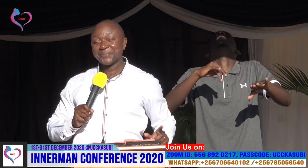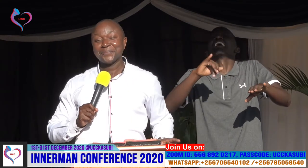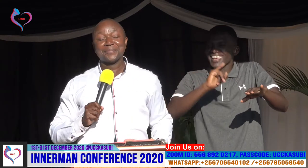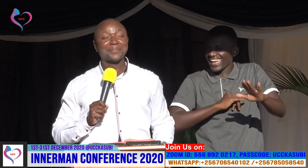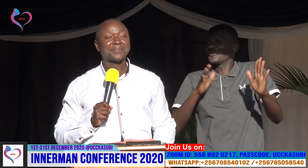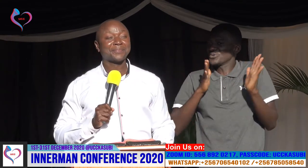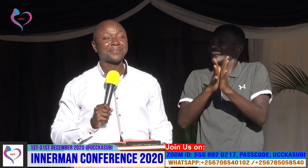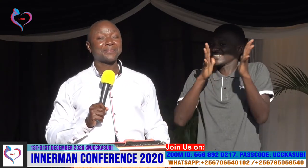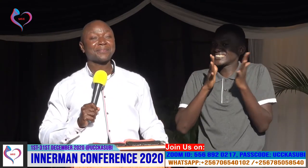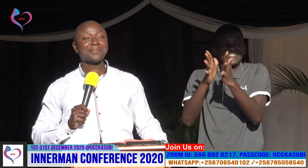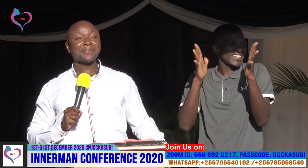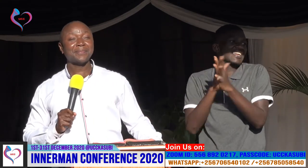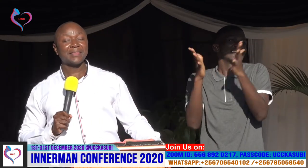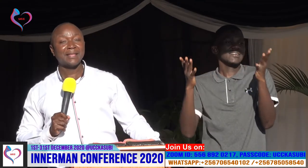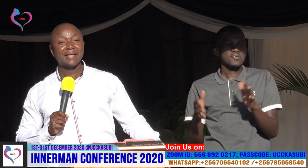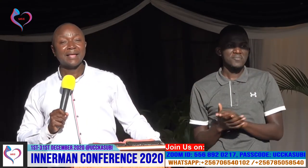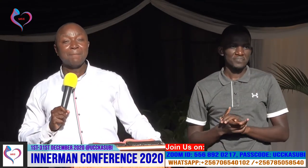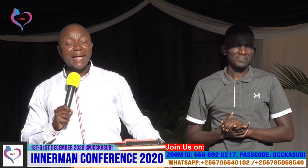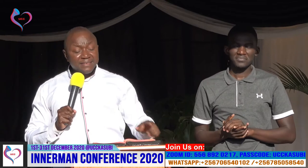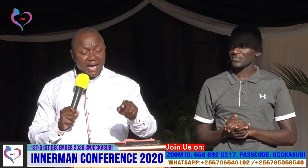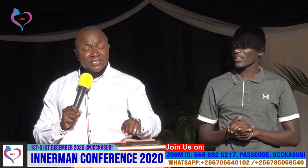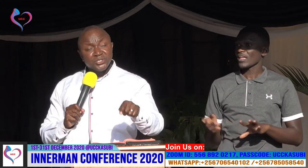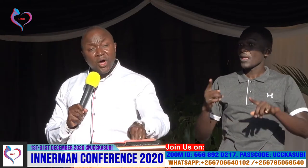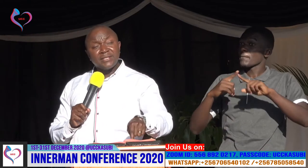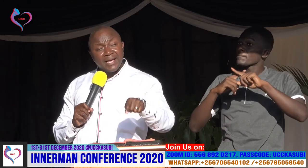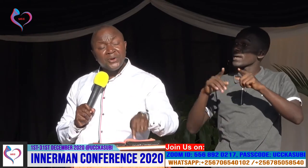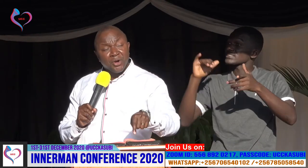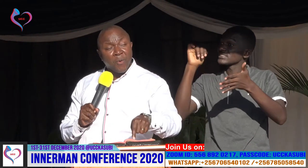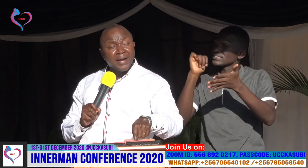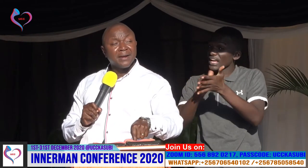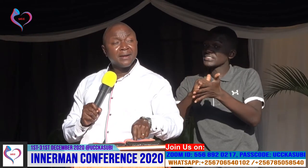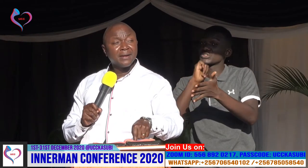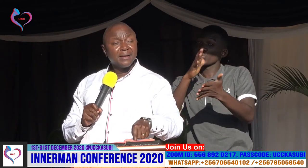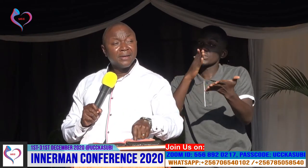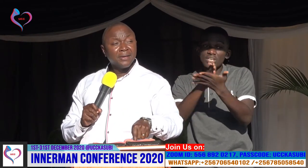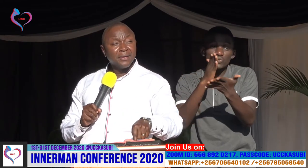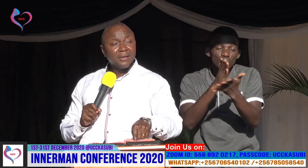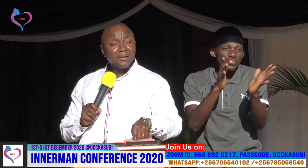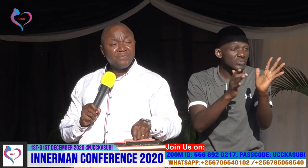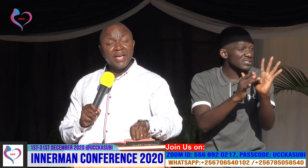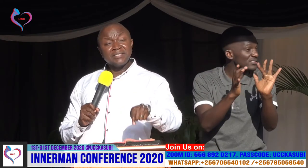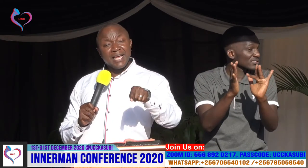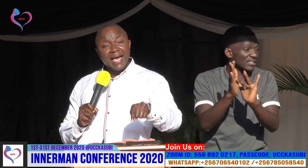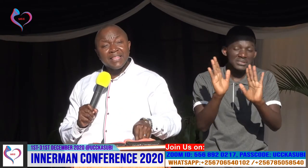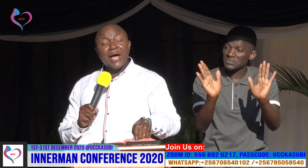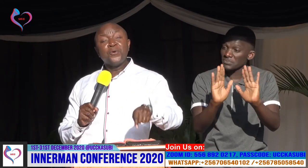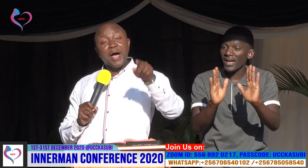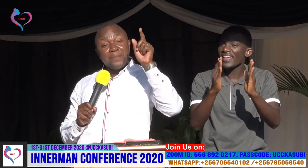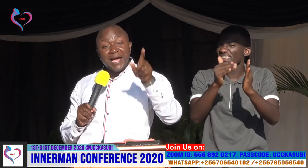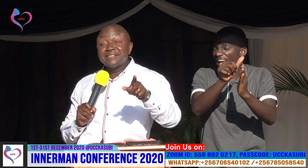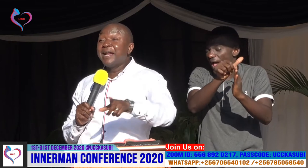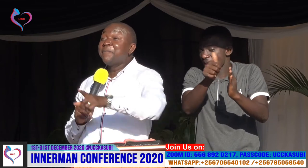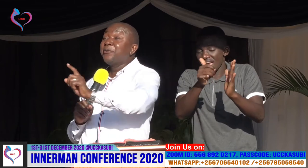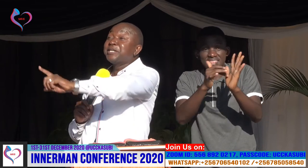And when you hear him speak Luganda, you will say, "I will explain to Jesus." But that's not the real one. Na Yesu yo one na madala. There is the other one